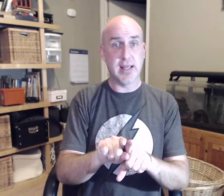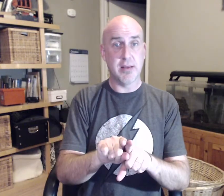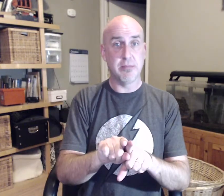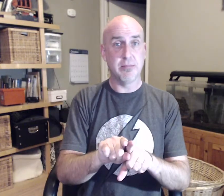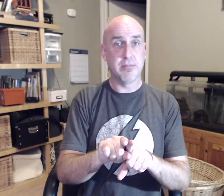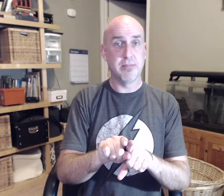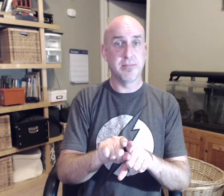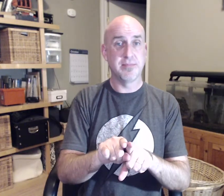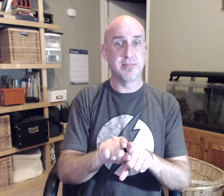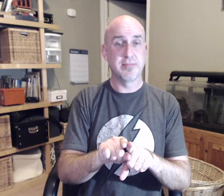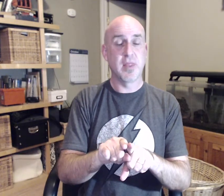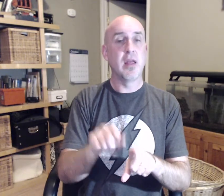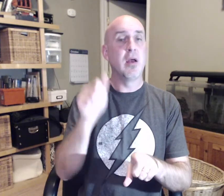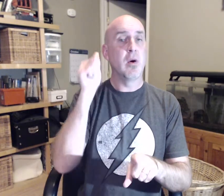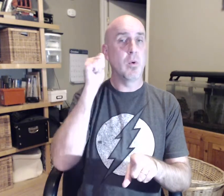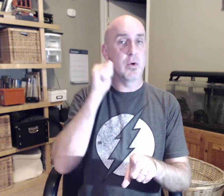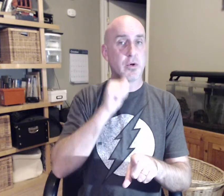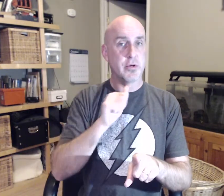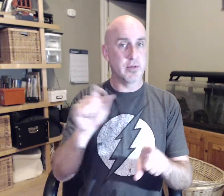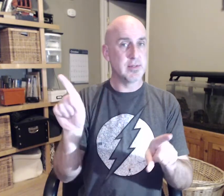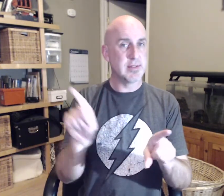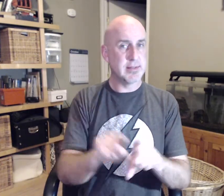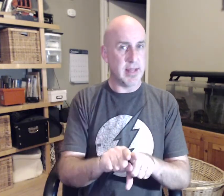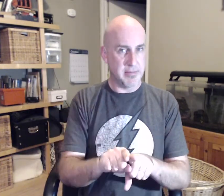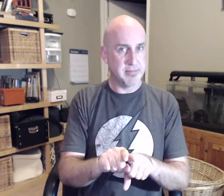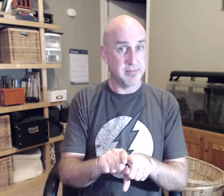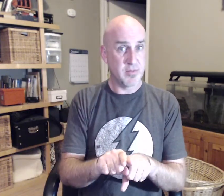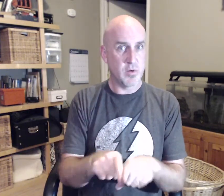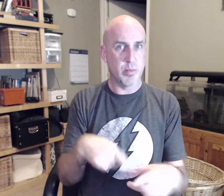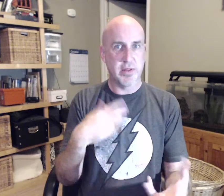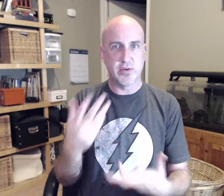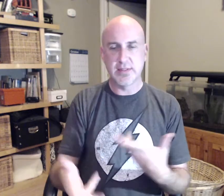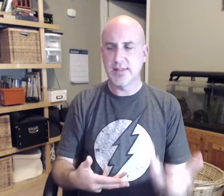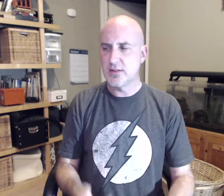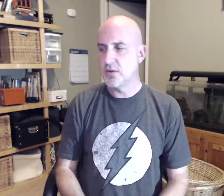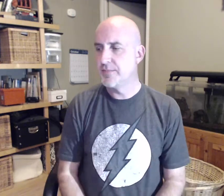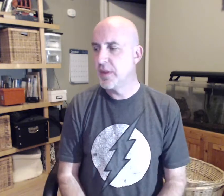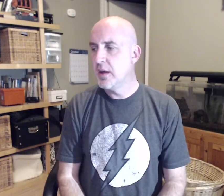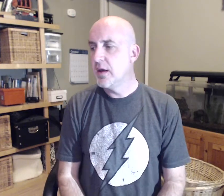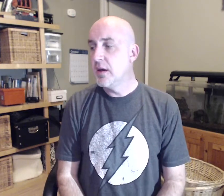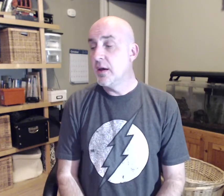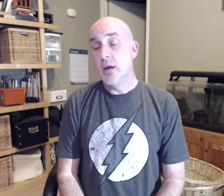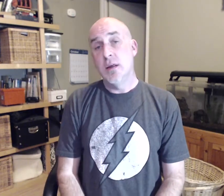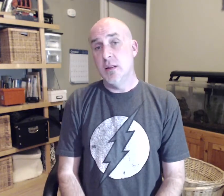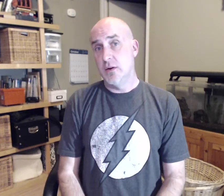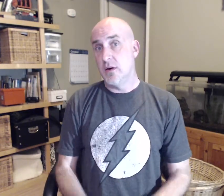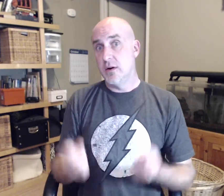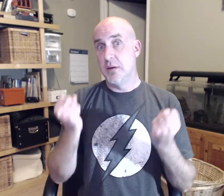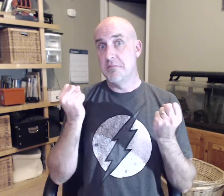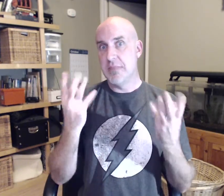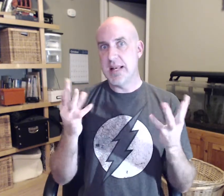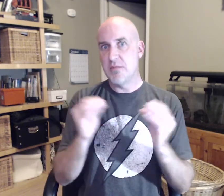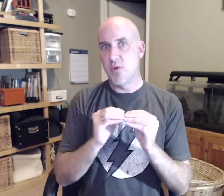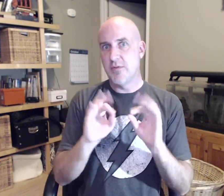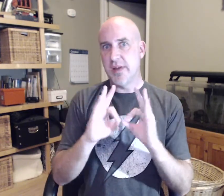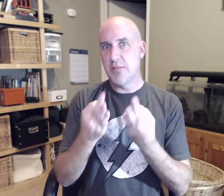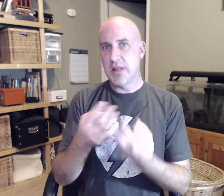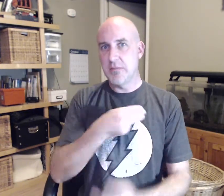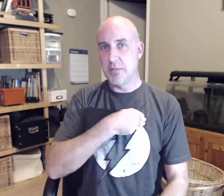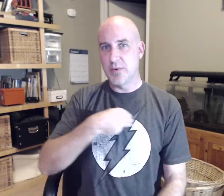same, or girl, same, for brother and sister. There are many more family